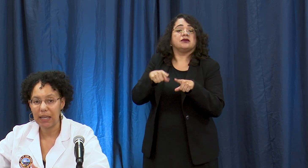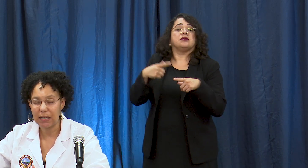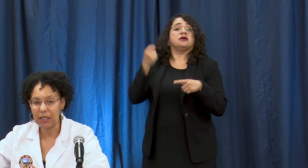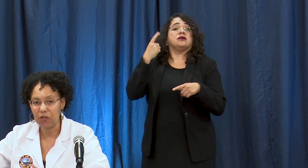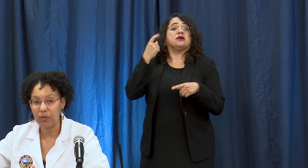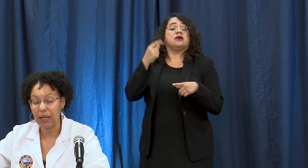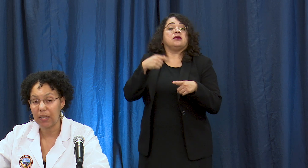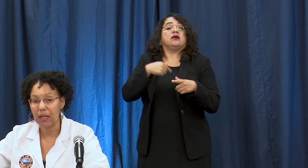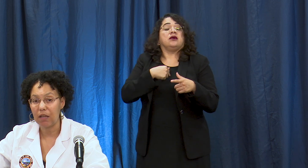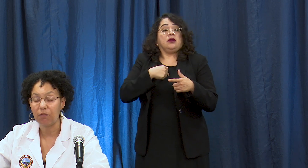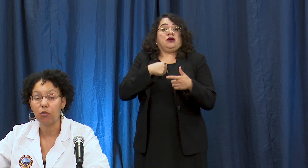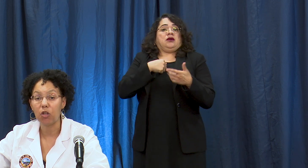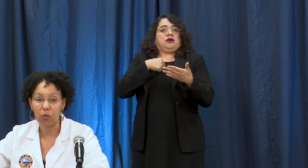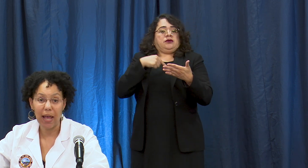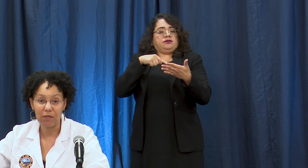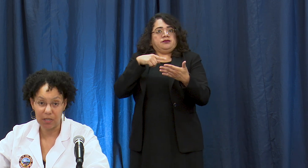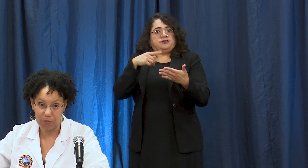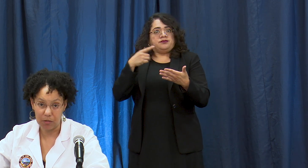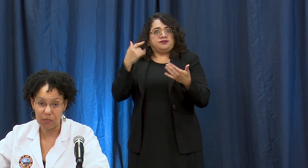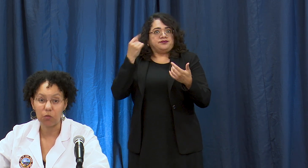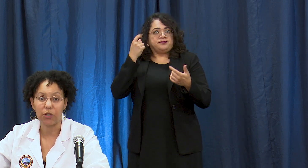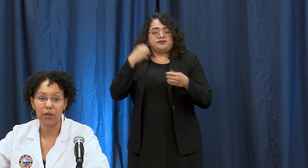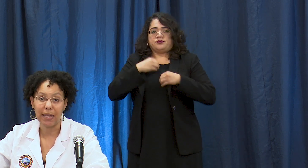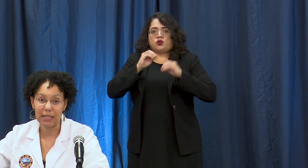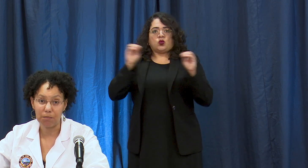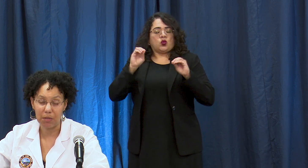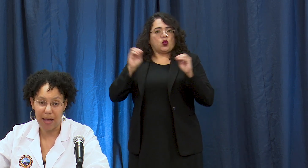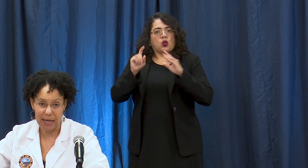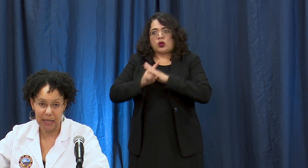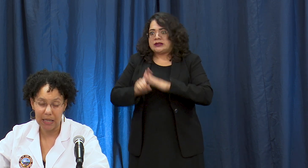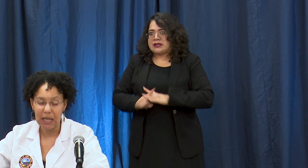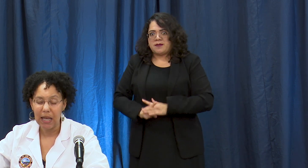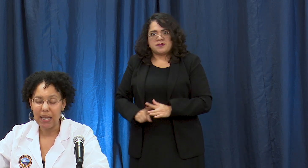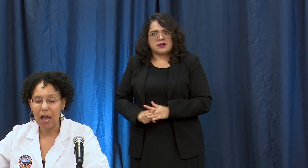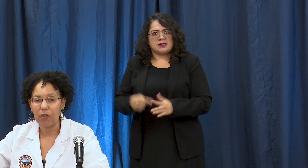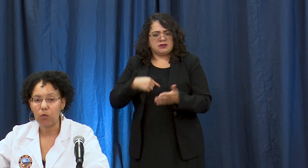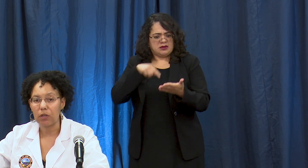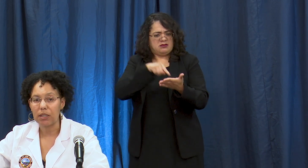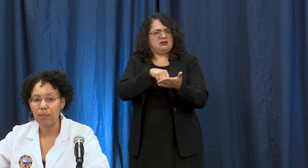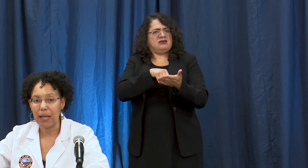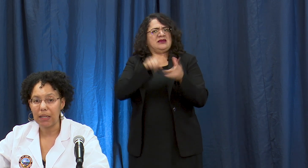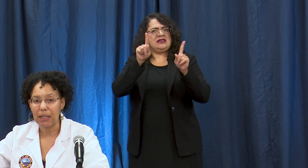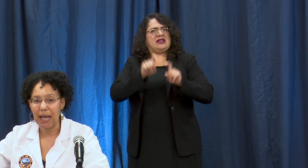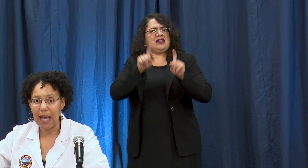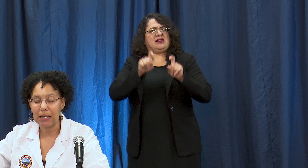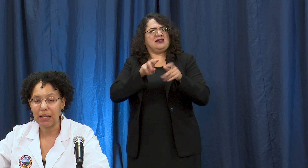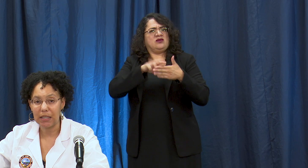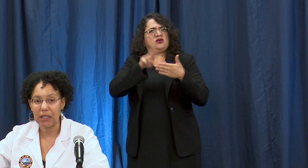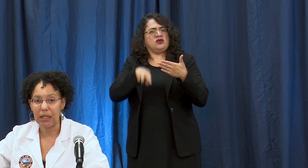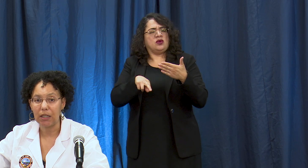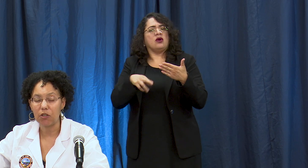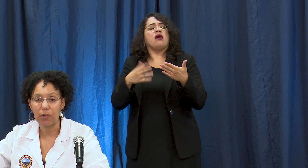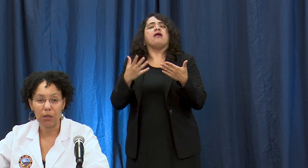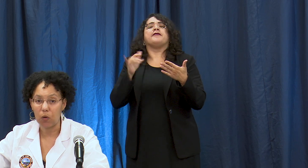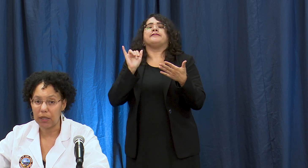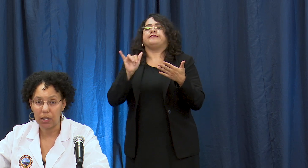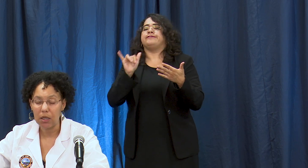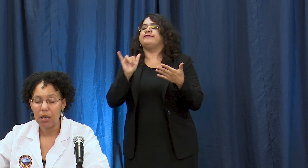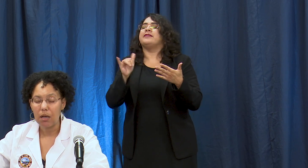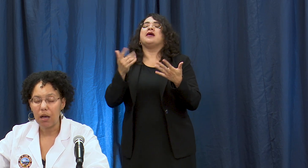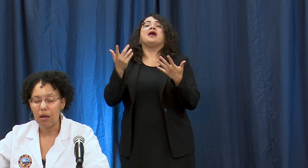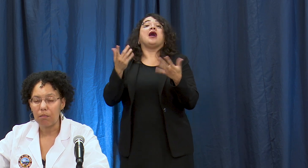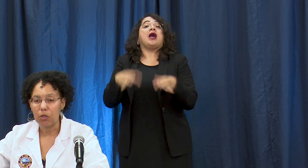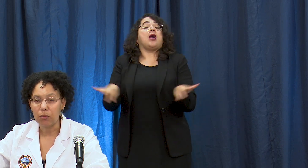upon tests that you get if you don't have symptoms or you're asymptomatic, now that we're expanding that testing to